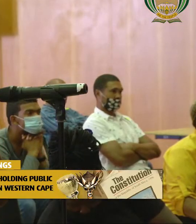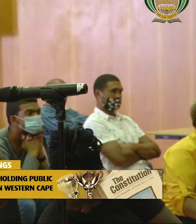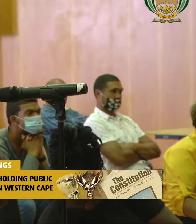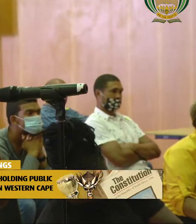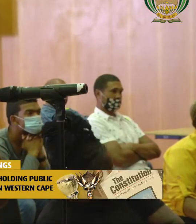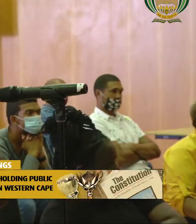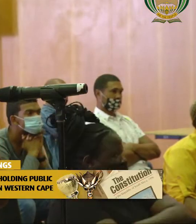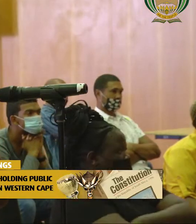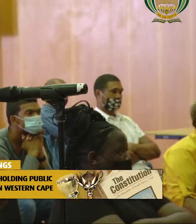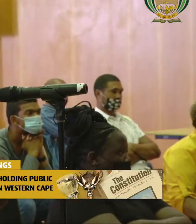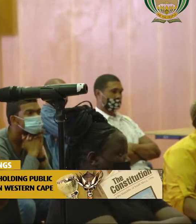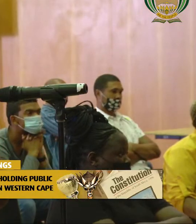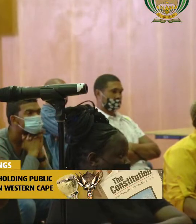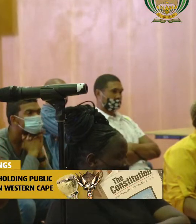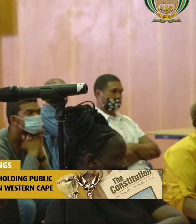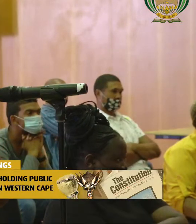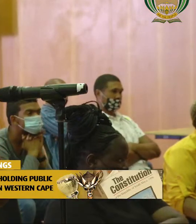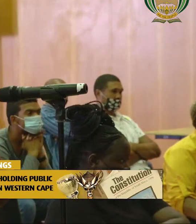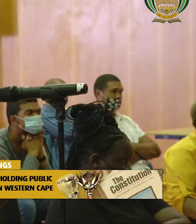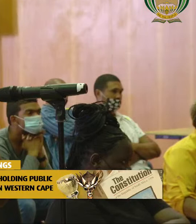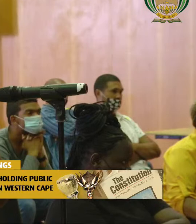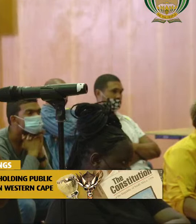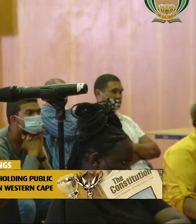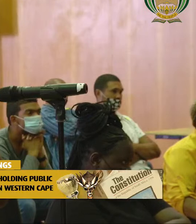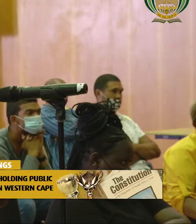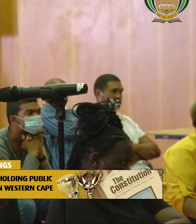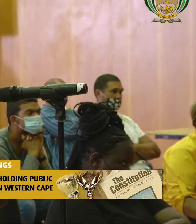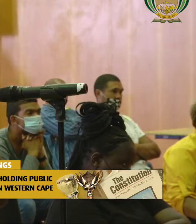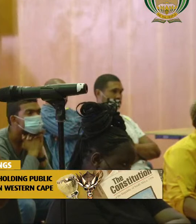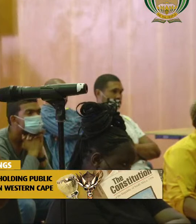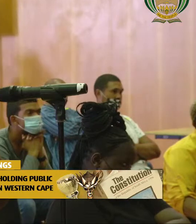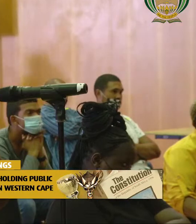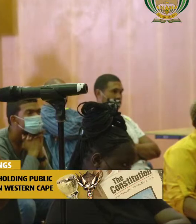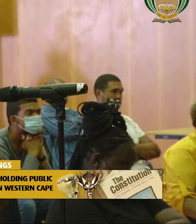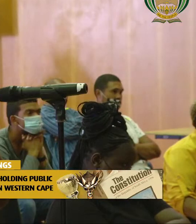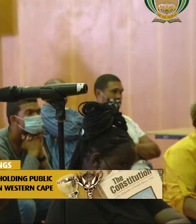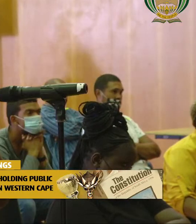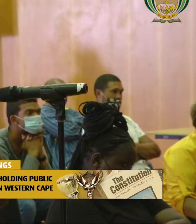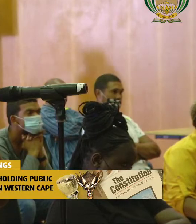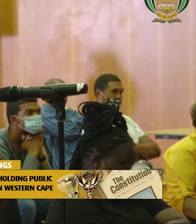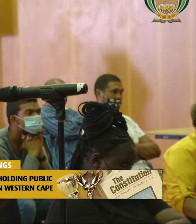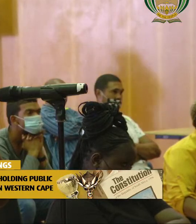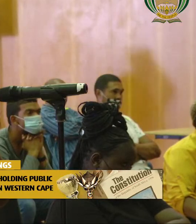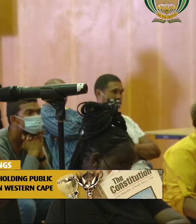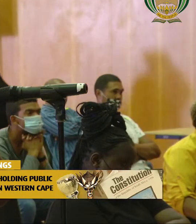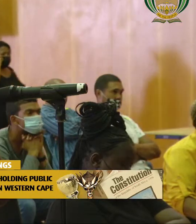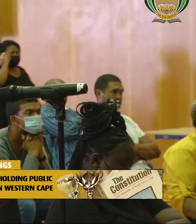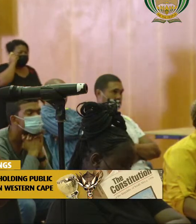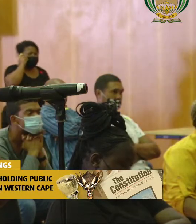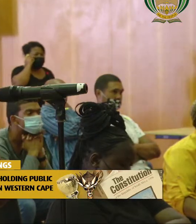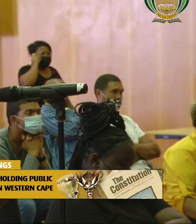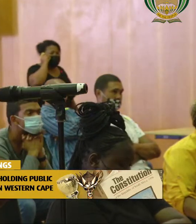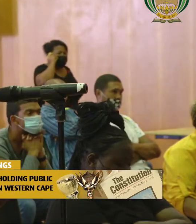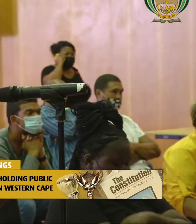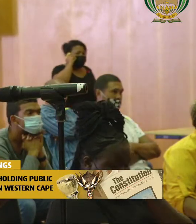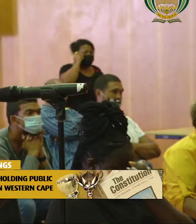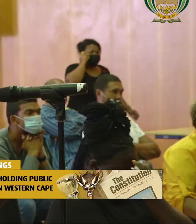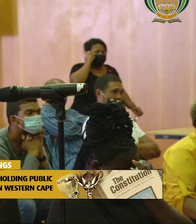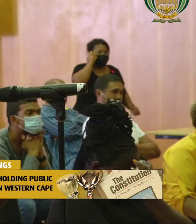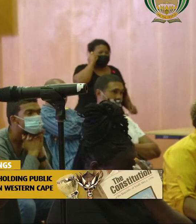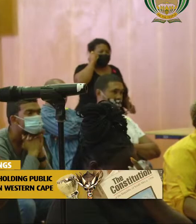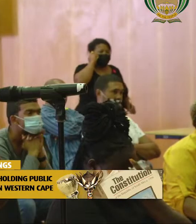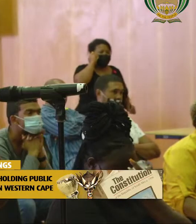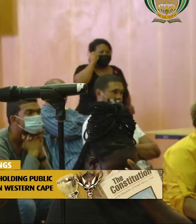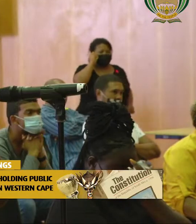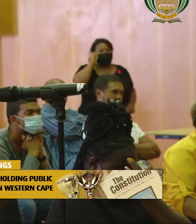grondwetlike reg kan hê om uit te voer om te kan staan as 'n onafhanklike kandidaat, maar dan nie